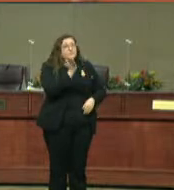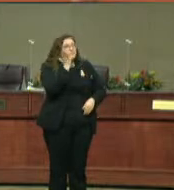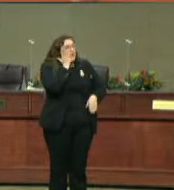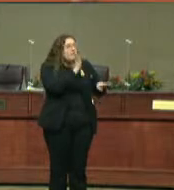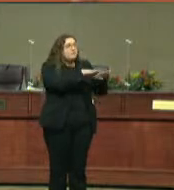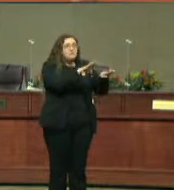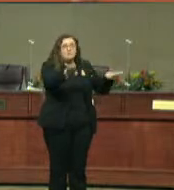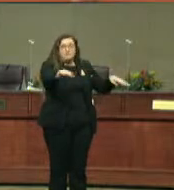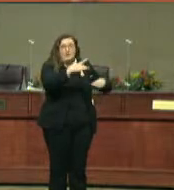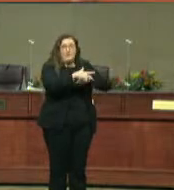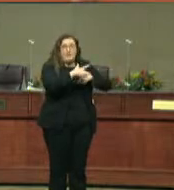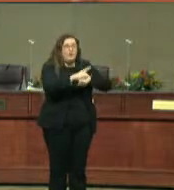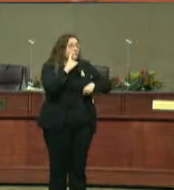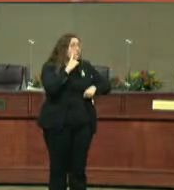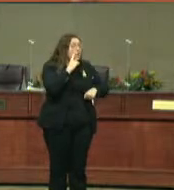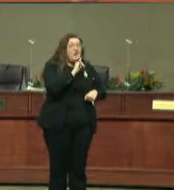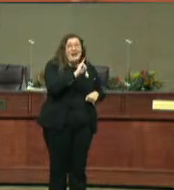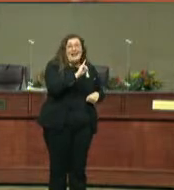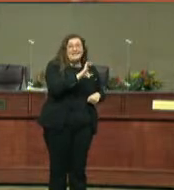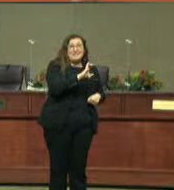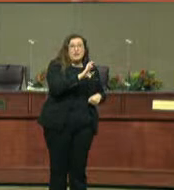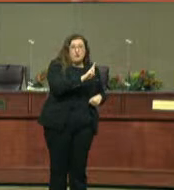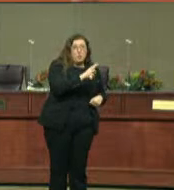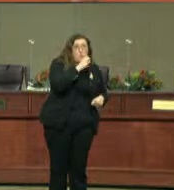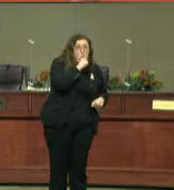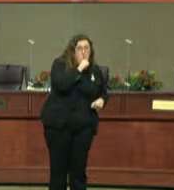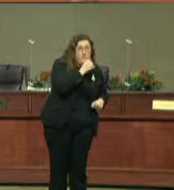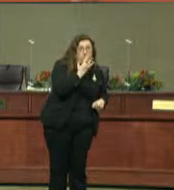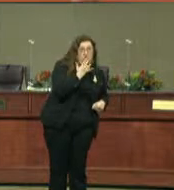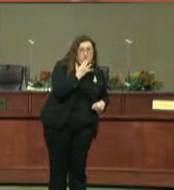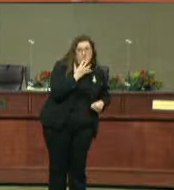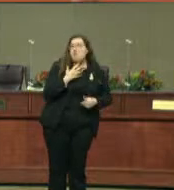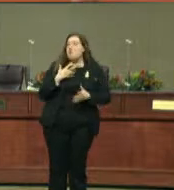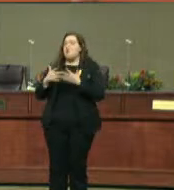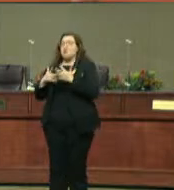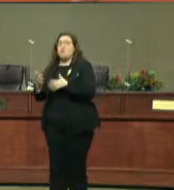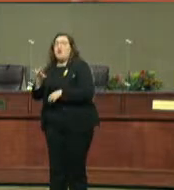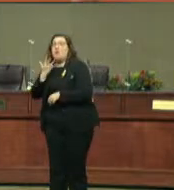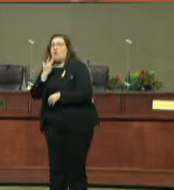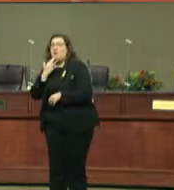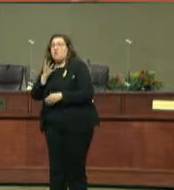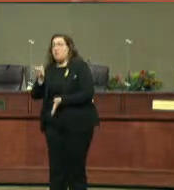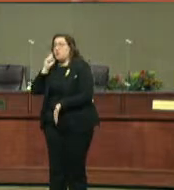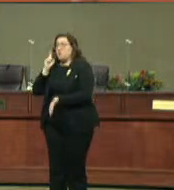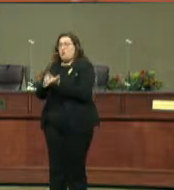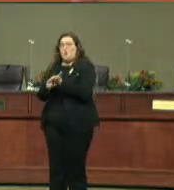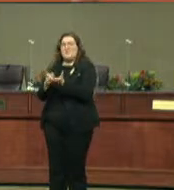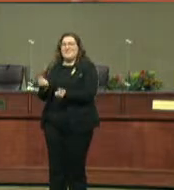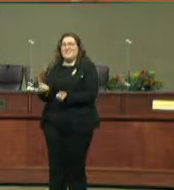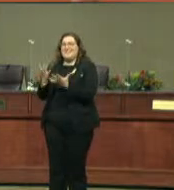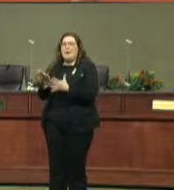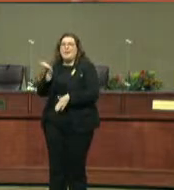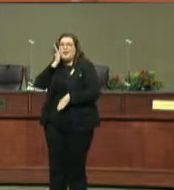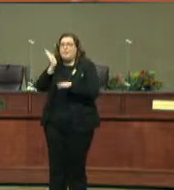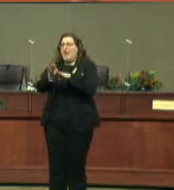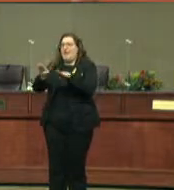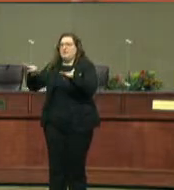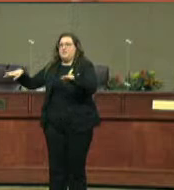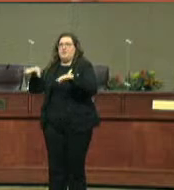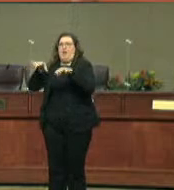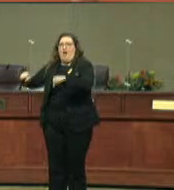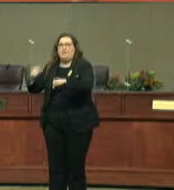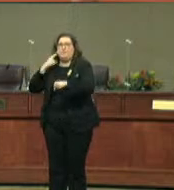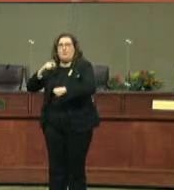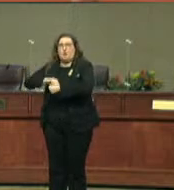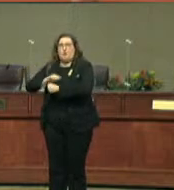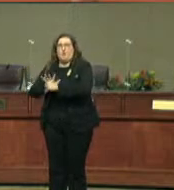available, and in gray you have the number of ICU beds in use for COVID-19,